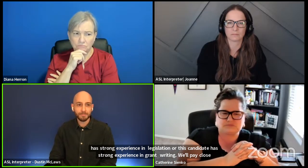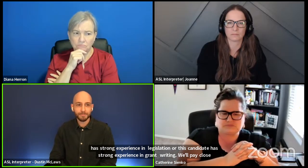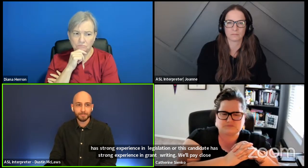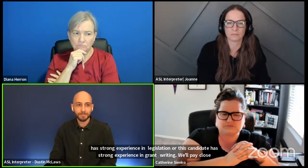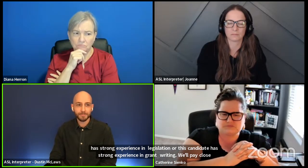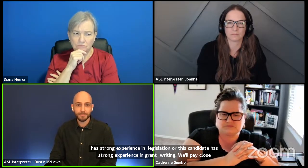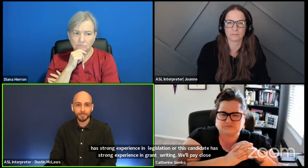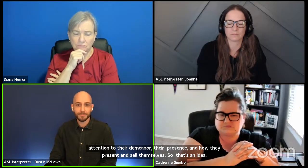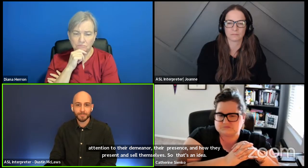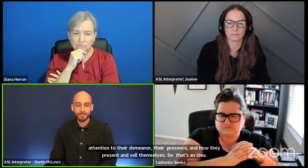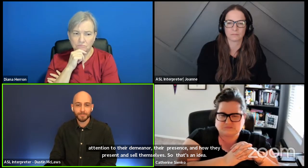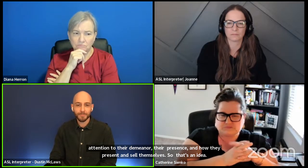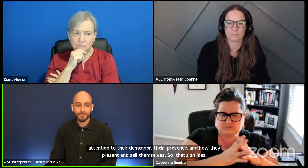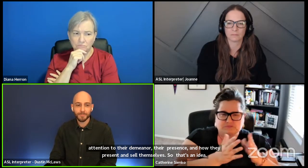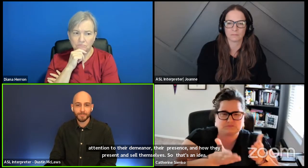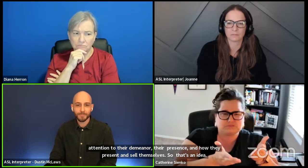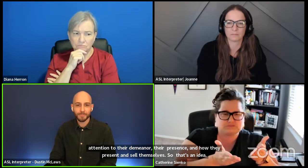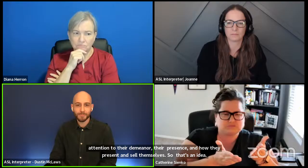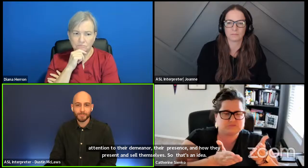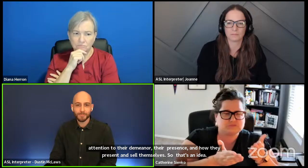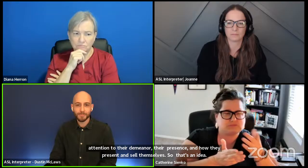about that.